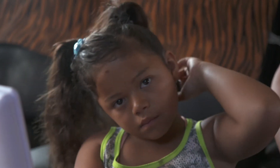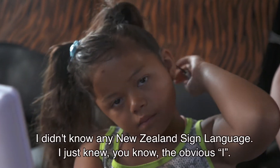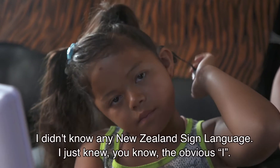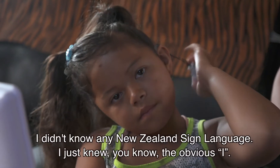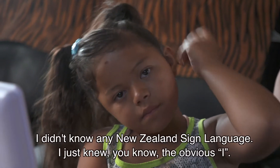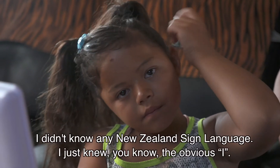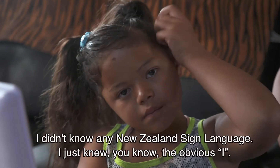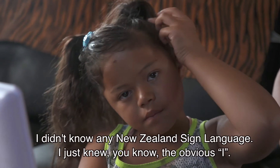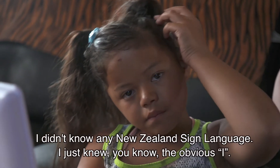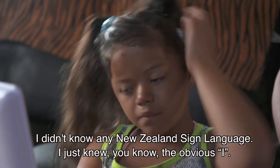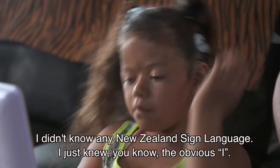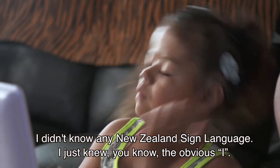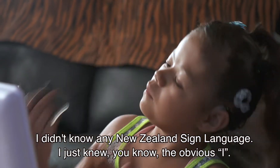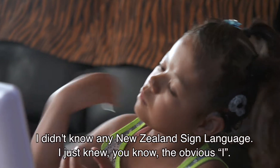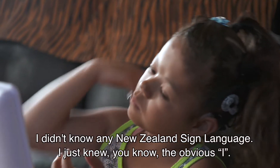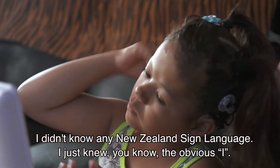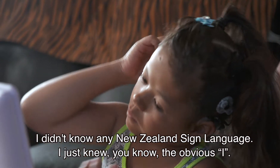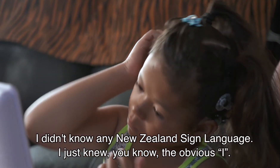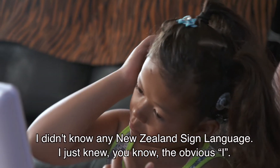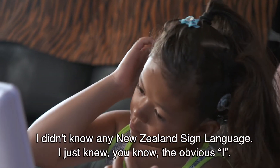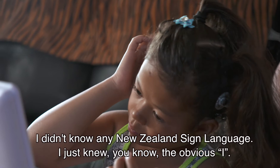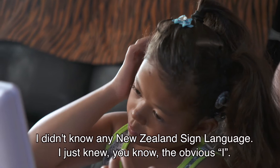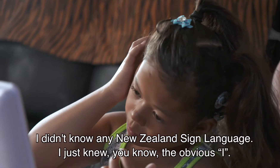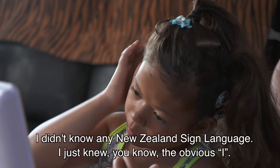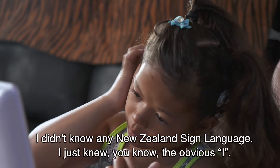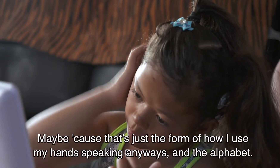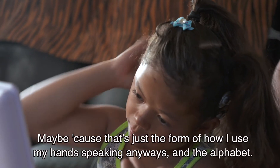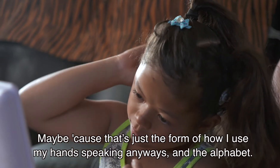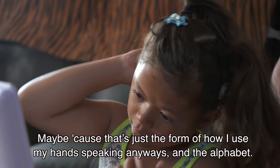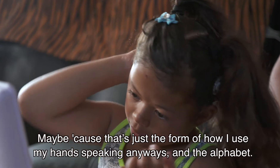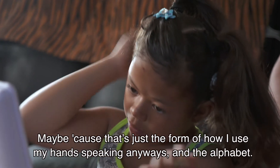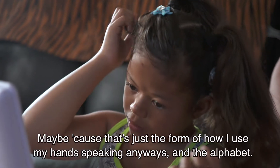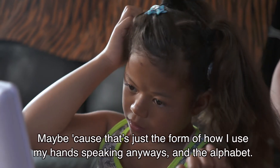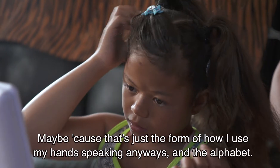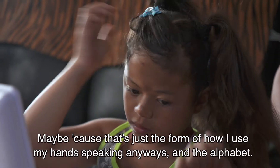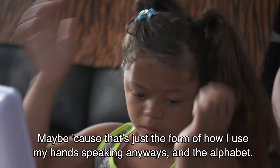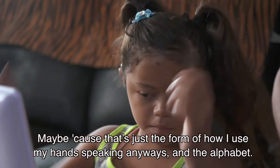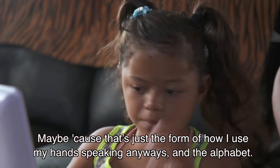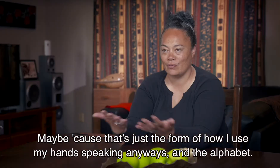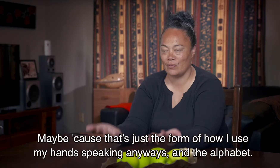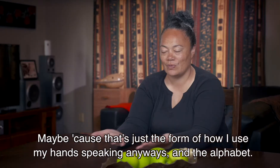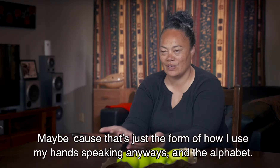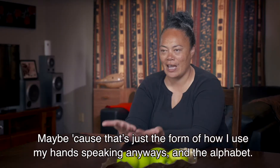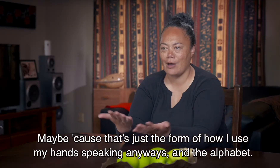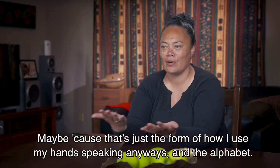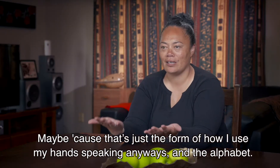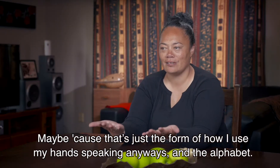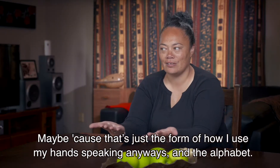I didn't know any New Zealand Sign Language. I just knew, you know, the obvious I, maybe, because that's just a form of how I use